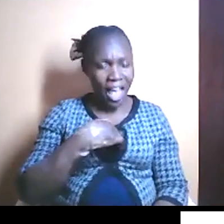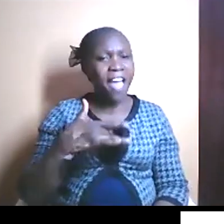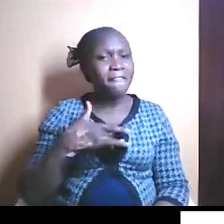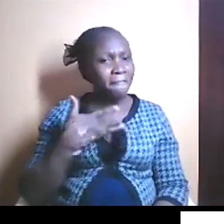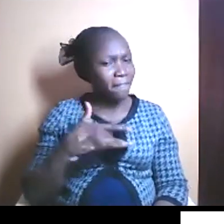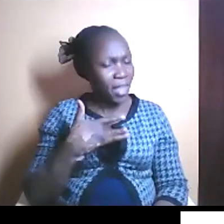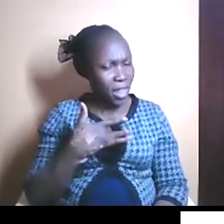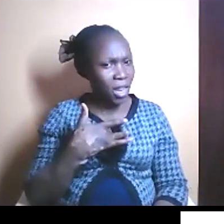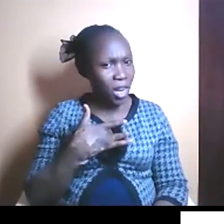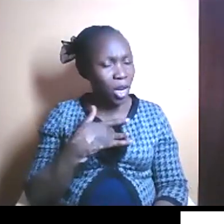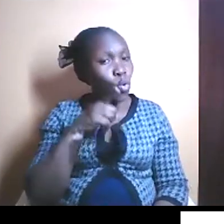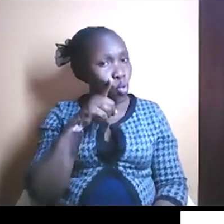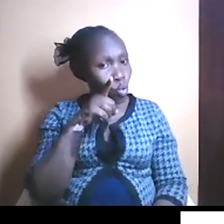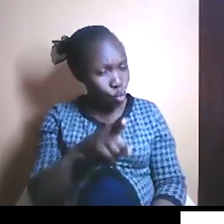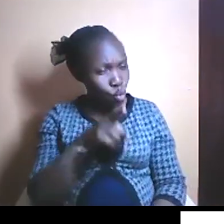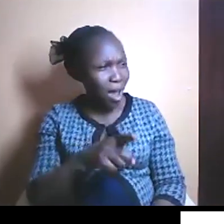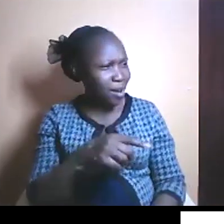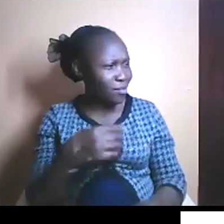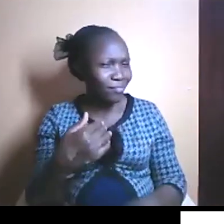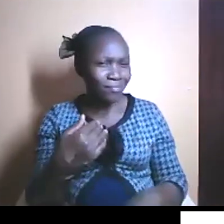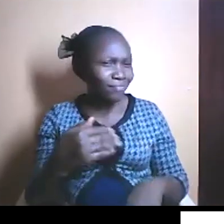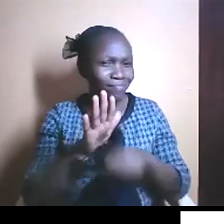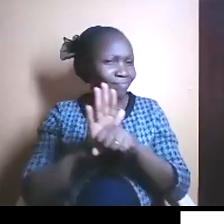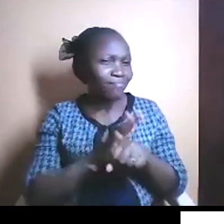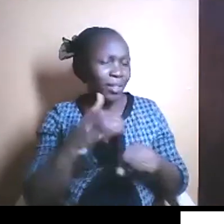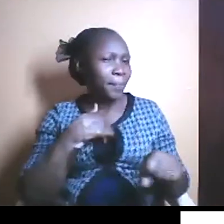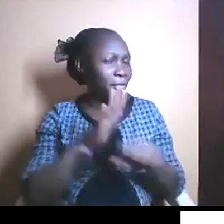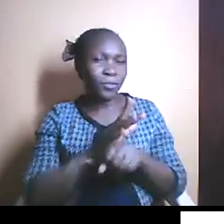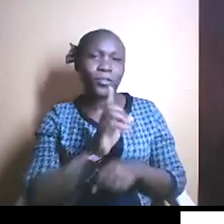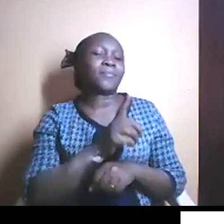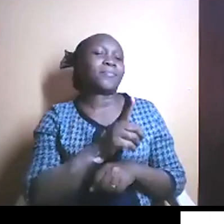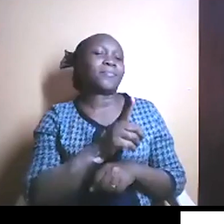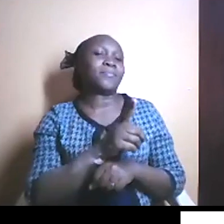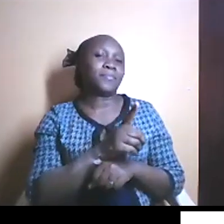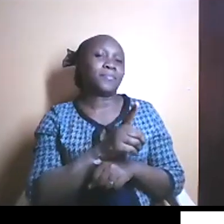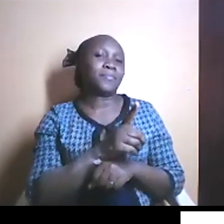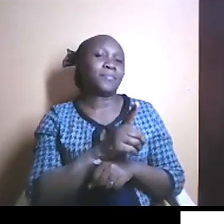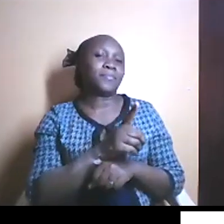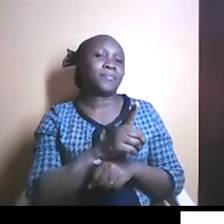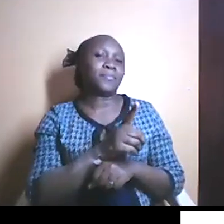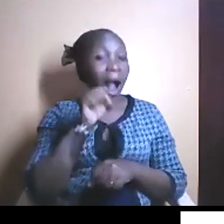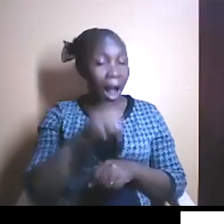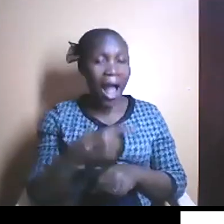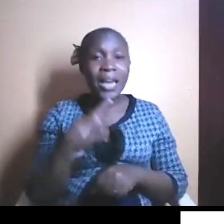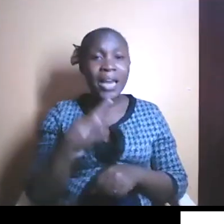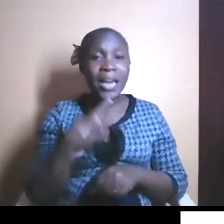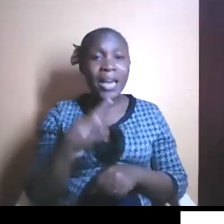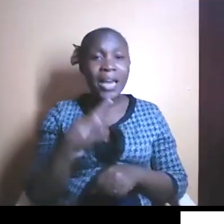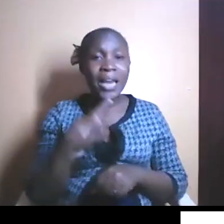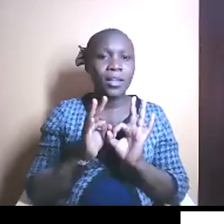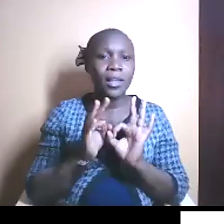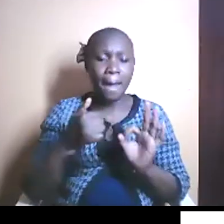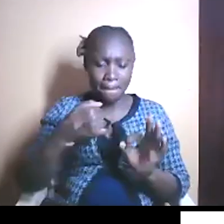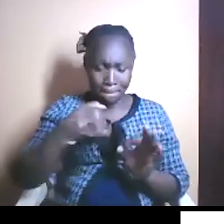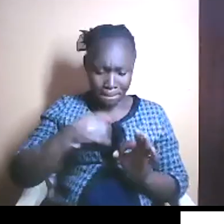I feel that you're badgering me. I really feel the badgering, you know. You can say it starting with an I feel statement.